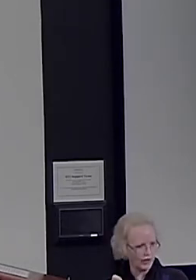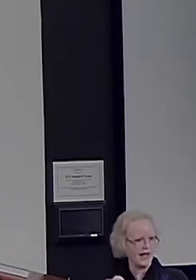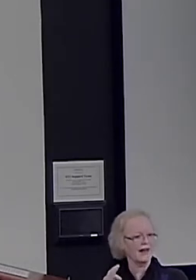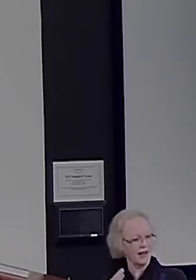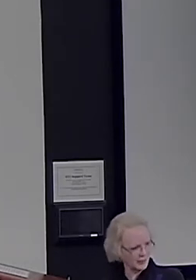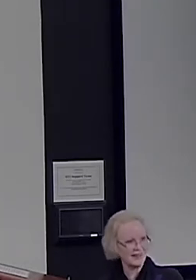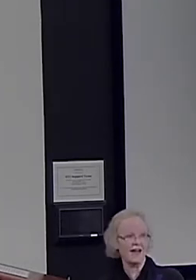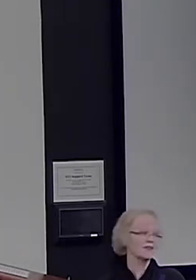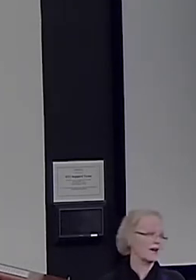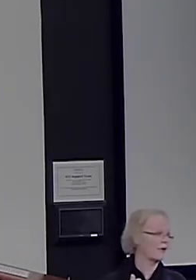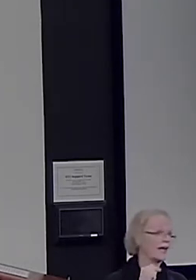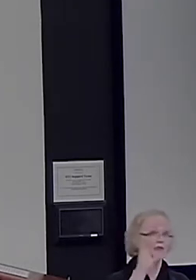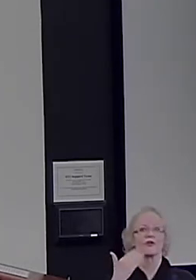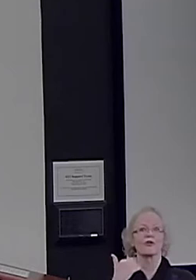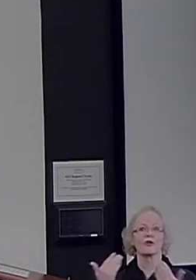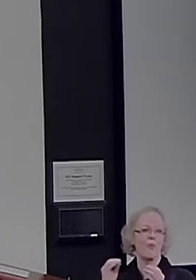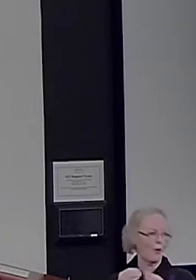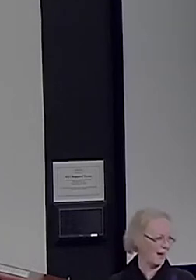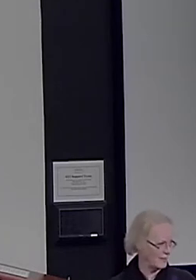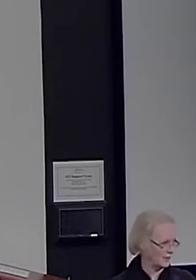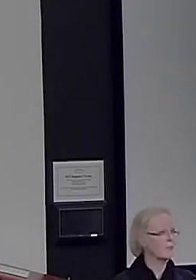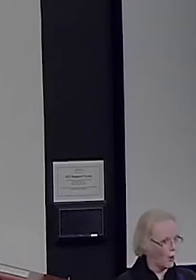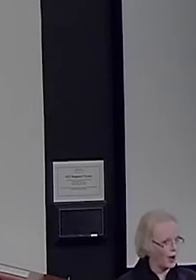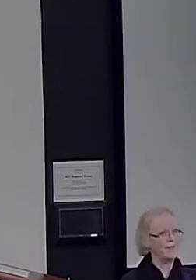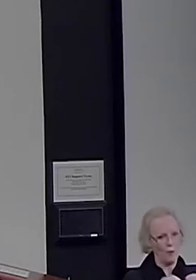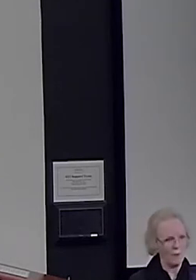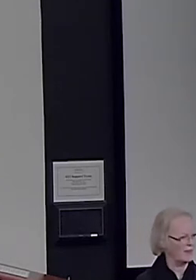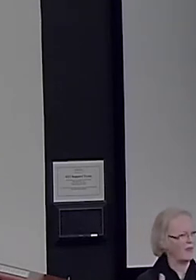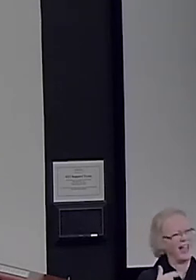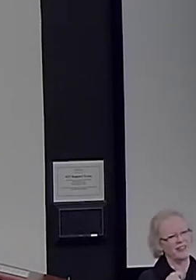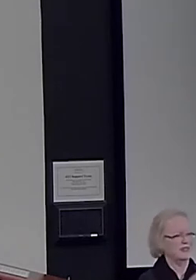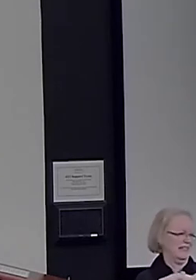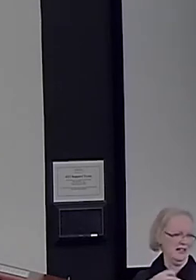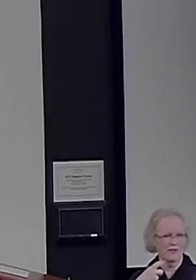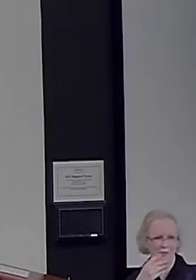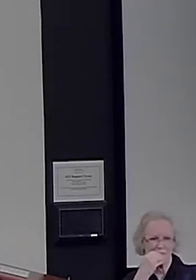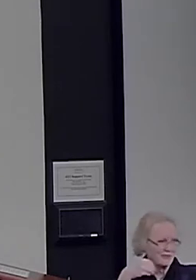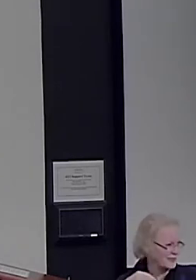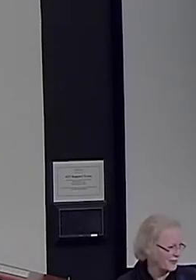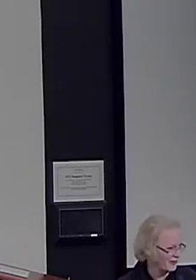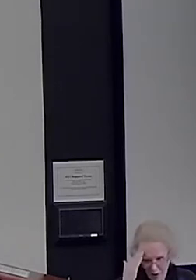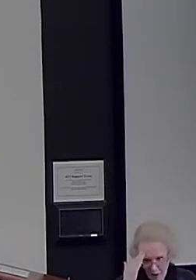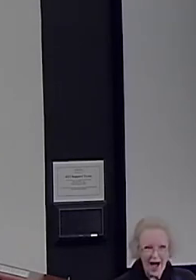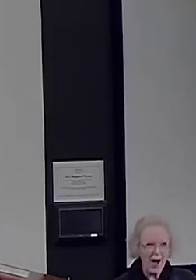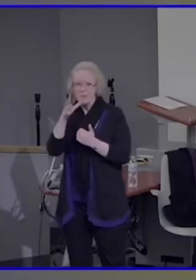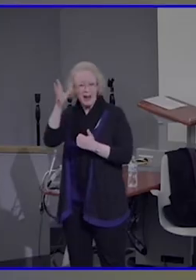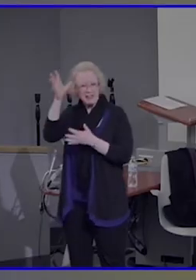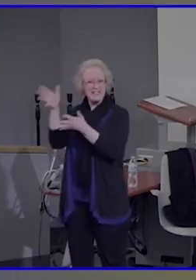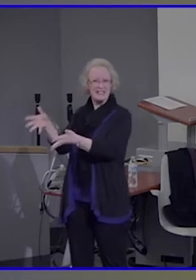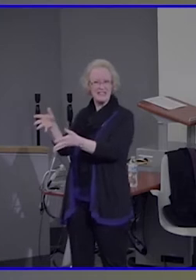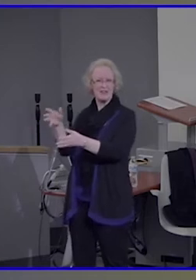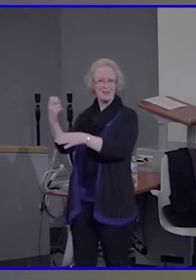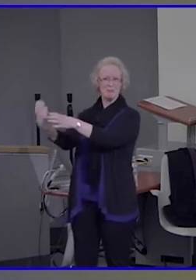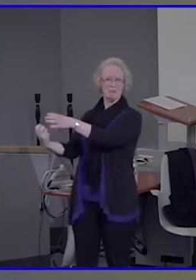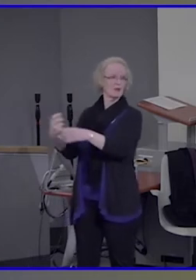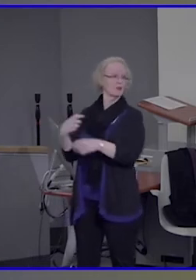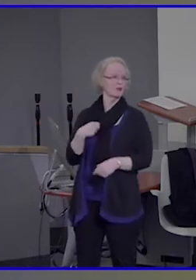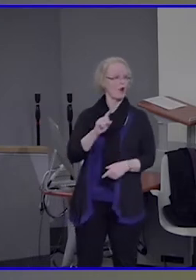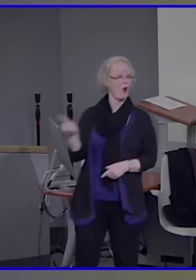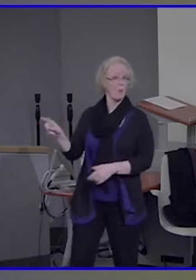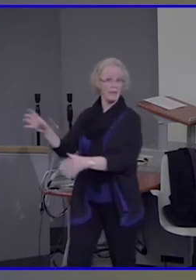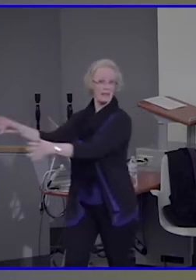so every time we had to get more babies more and more babies we had to steal them from the supermarket you know how parents leave them in the little carts well